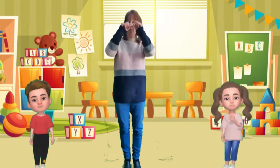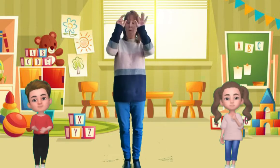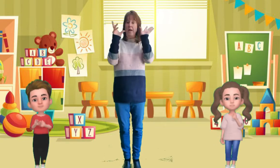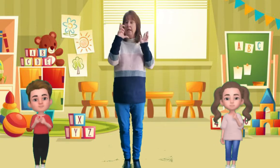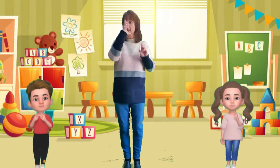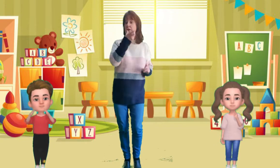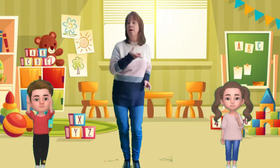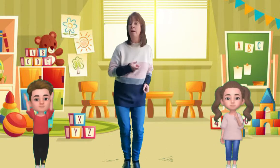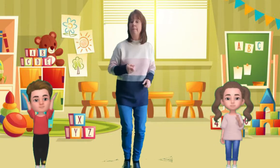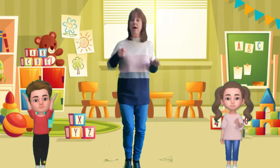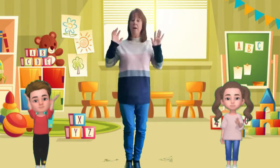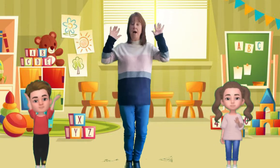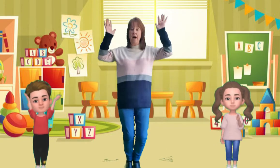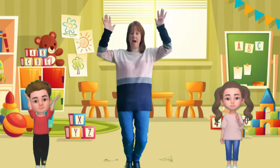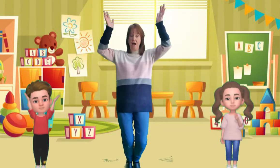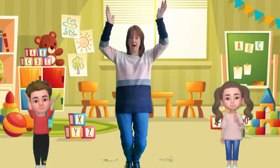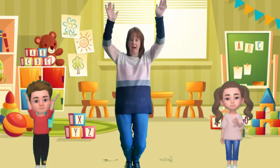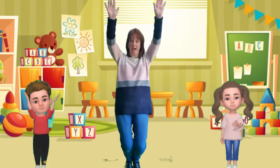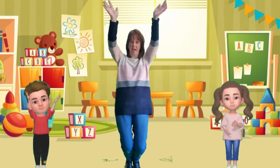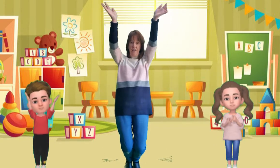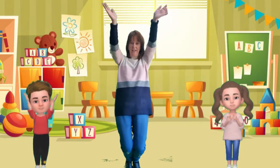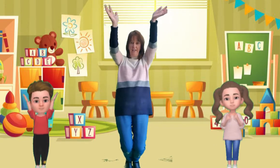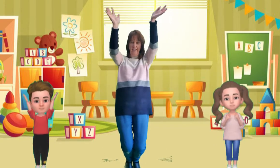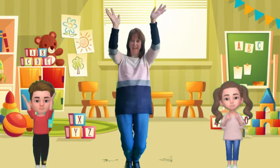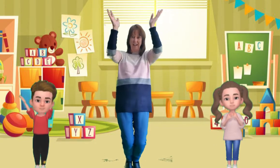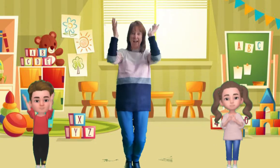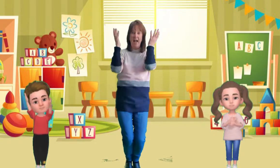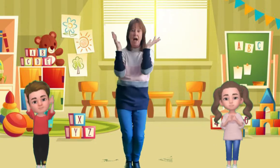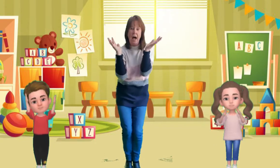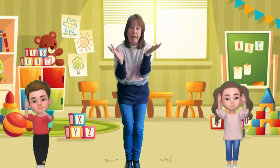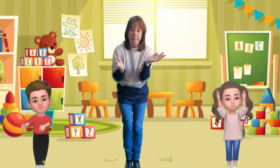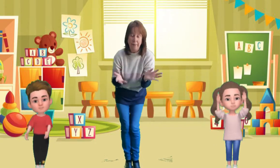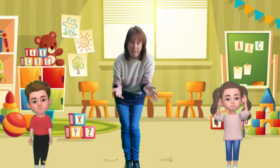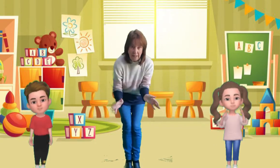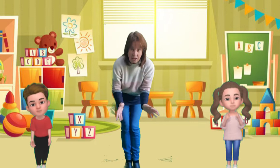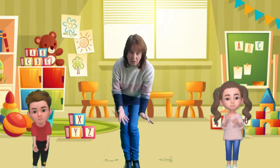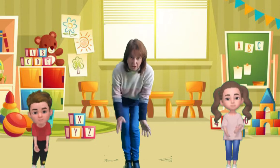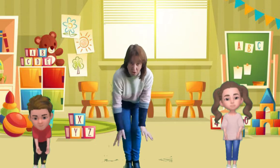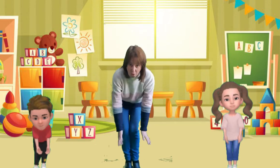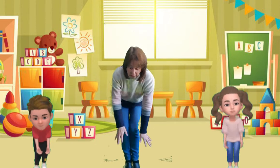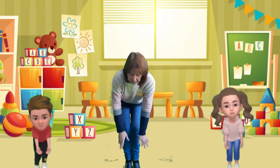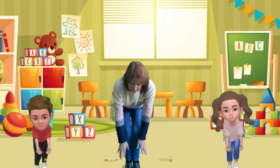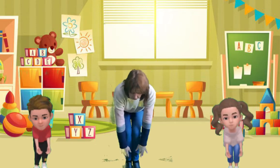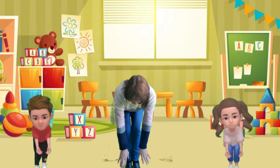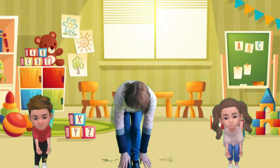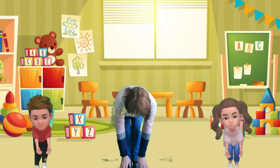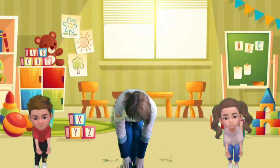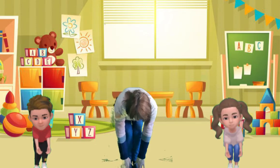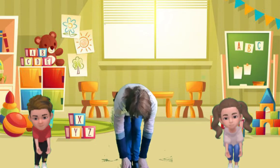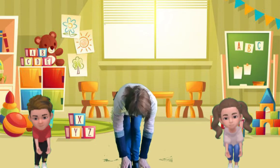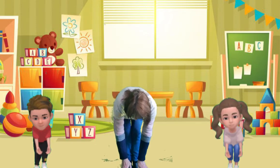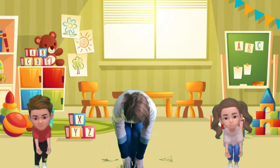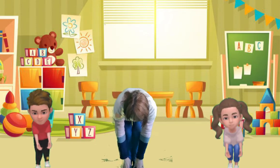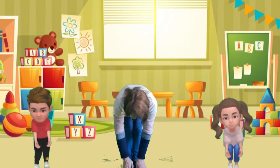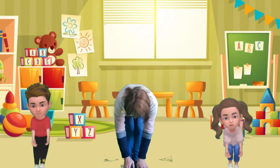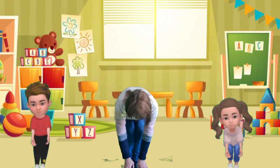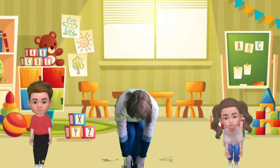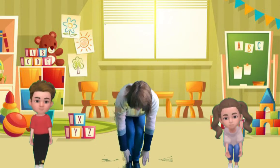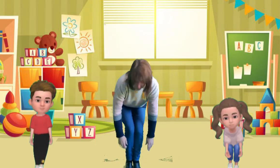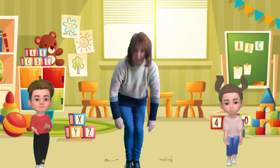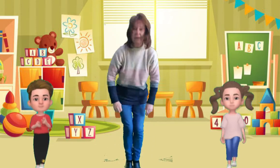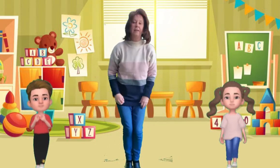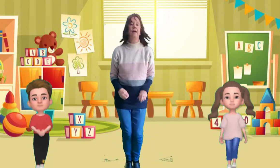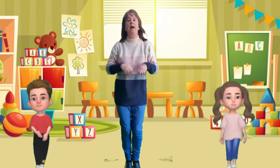Now I'm awake, I can stretch up high. I can bend down low, I can touch my